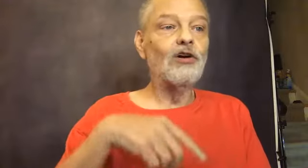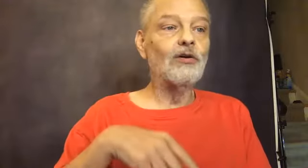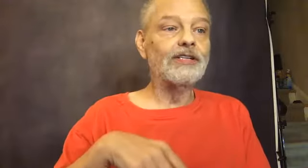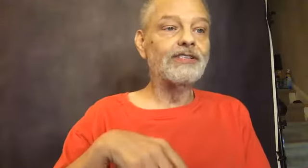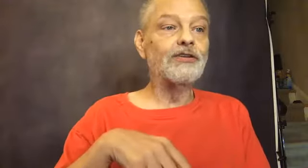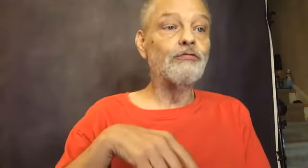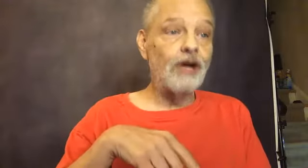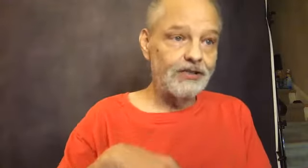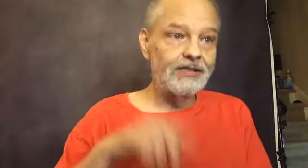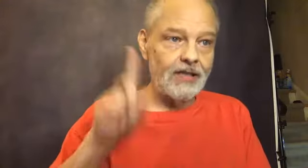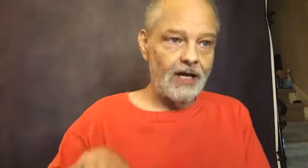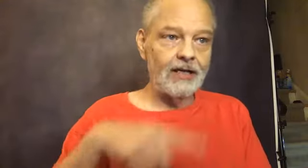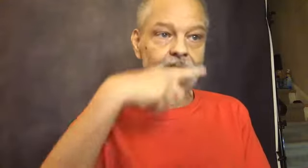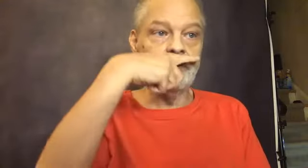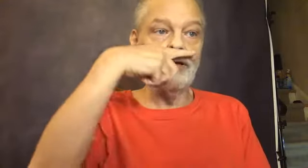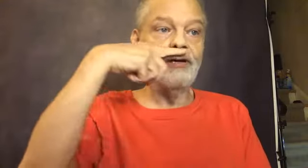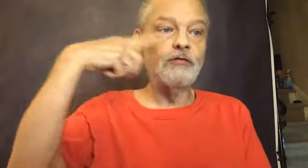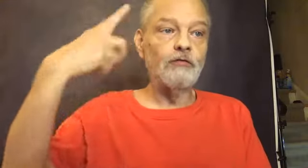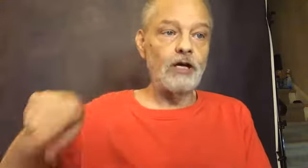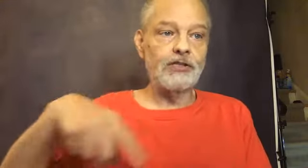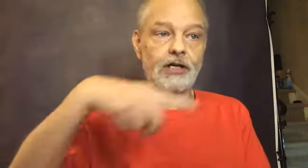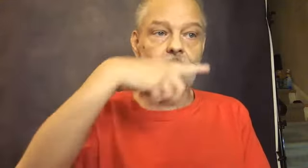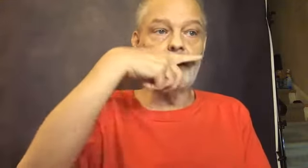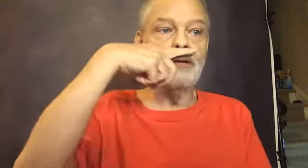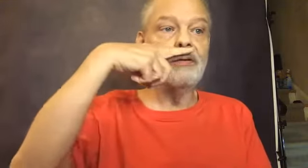So this is the Russian sign for Russia.